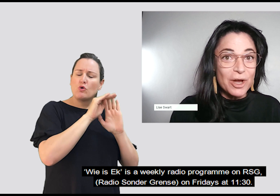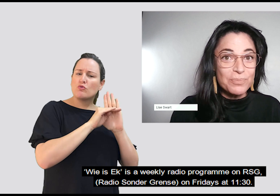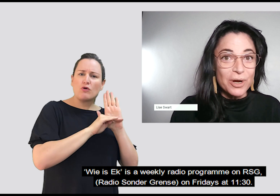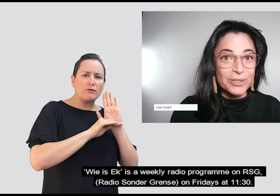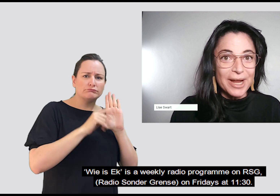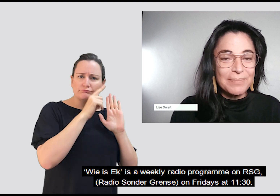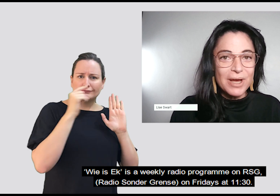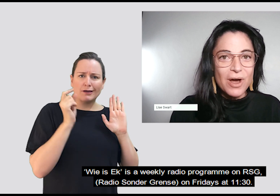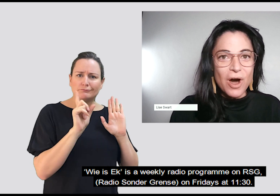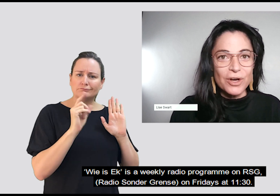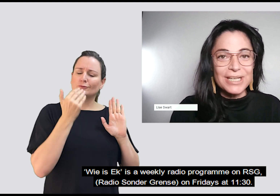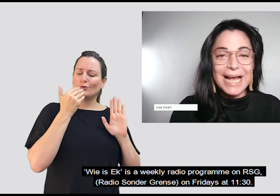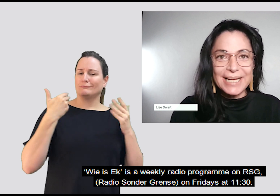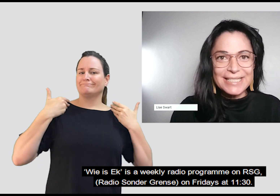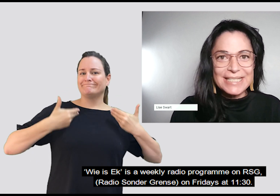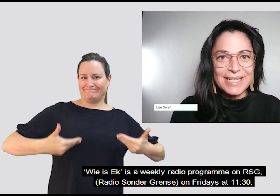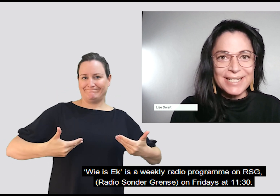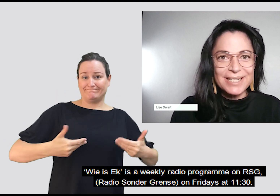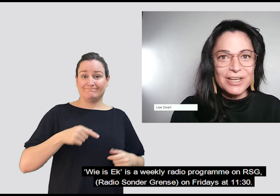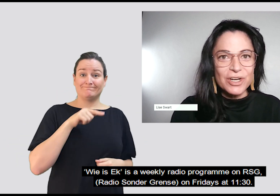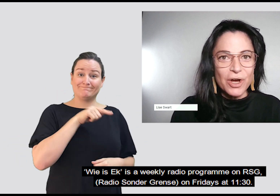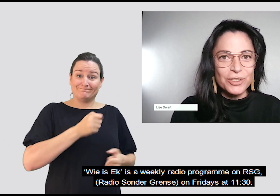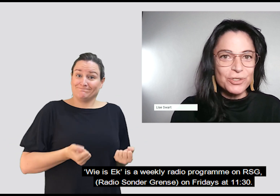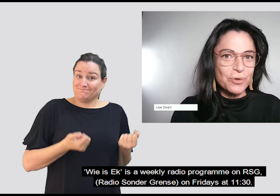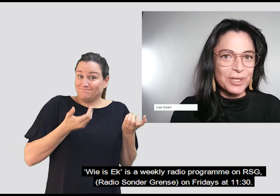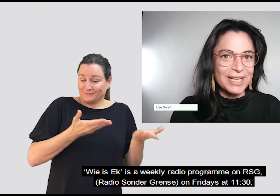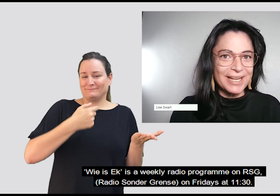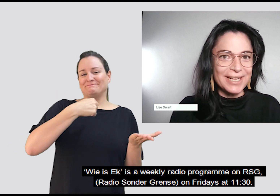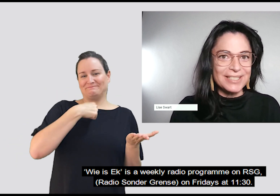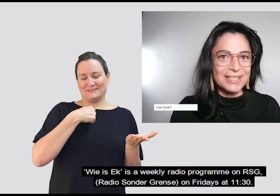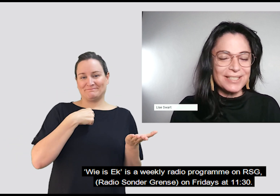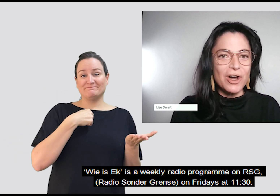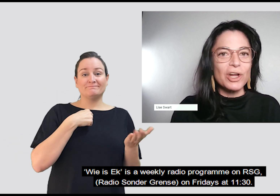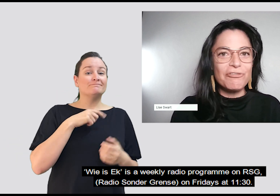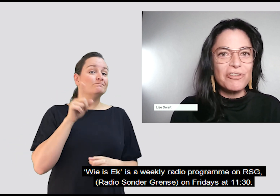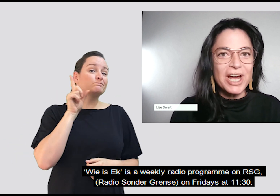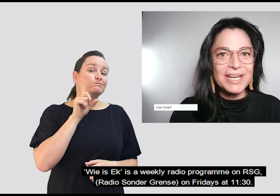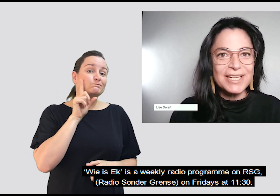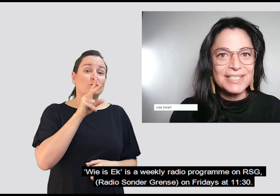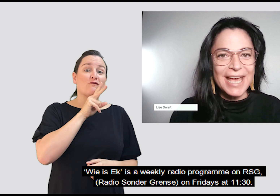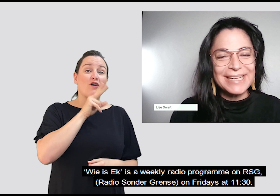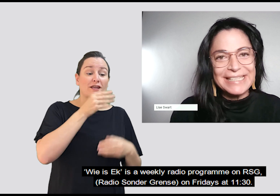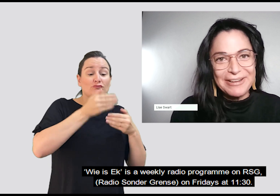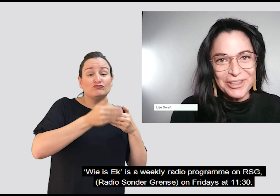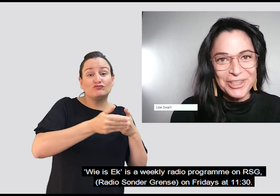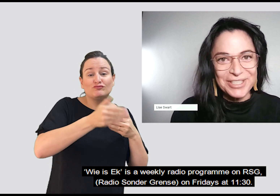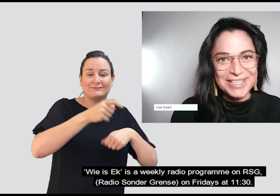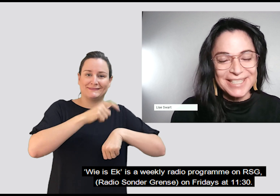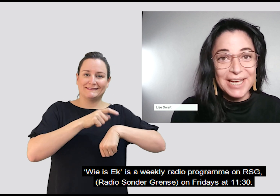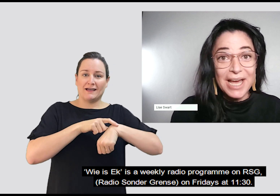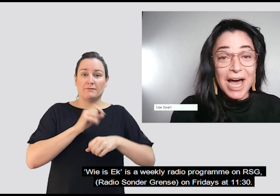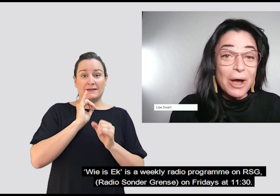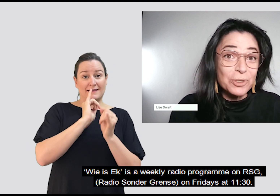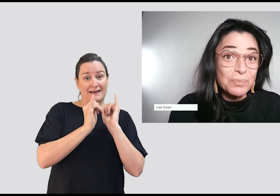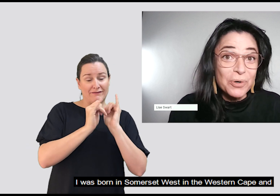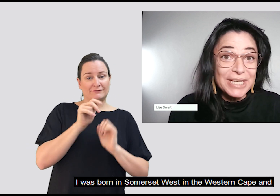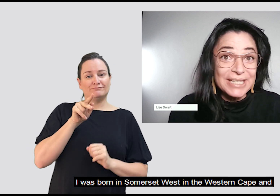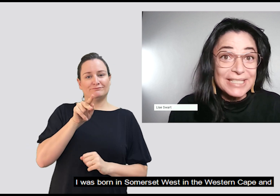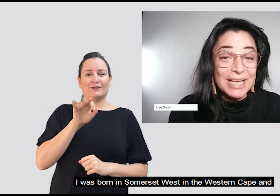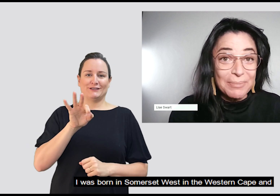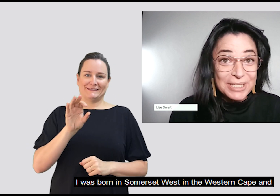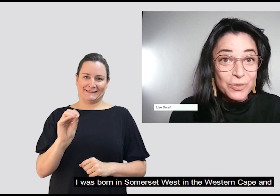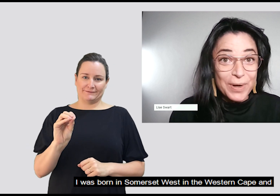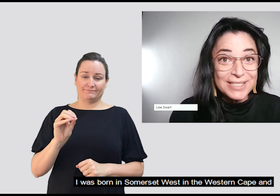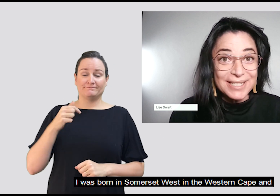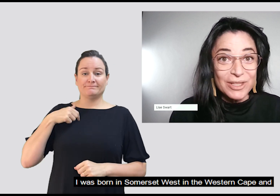weekly radio program on RSG, Radio Sonder Grense, on Fridays at 11:30. I was